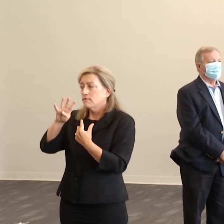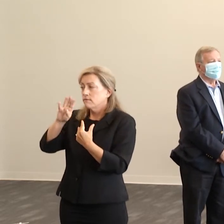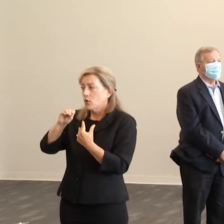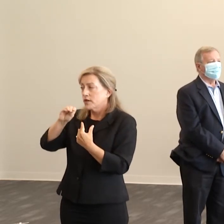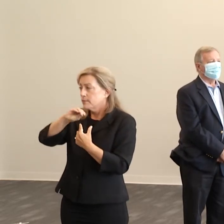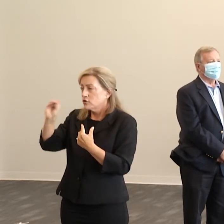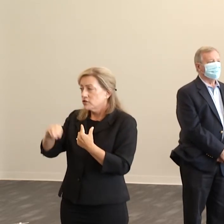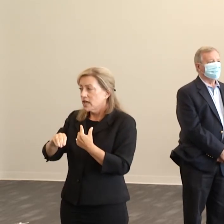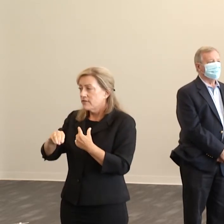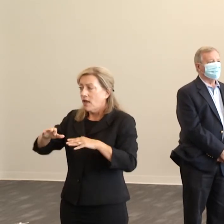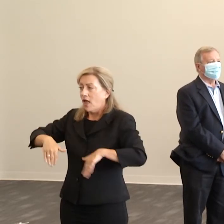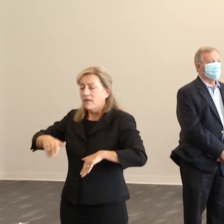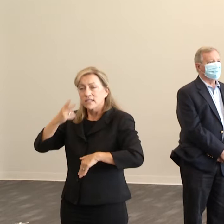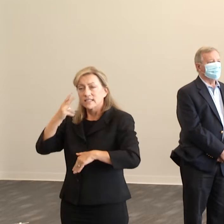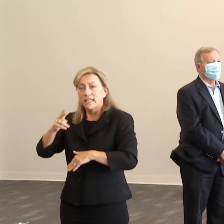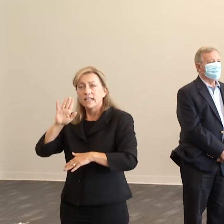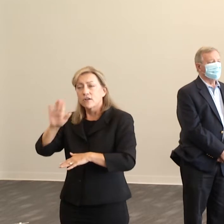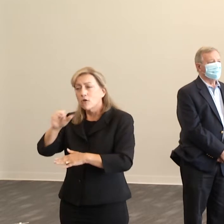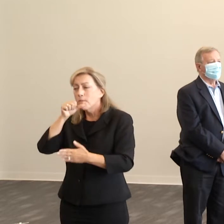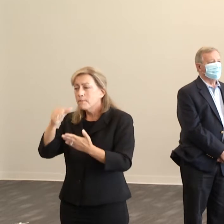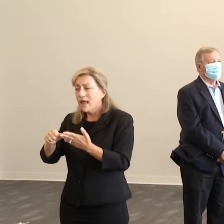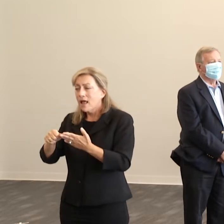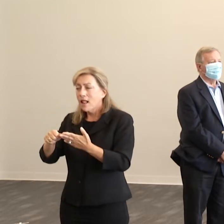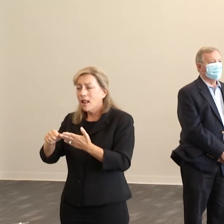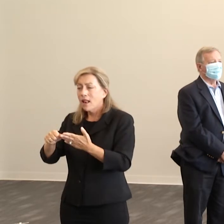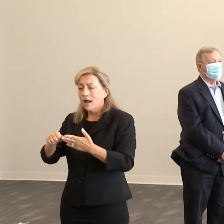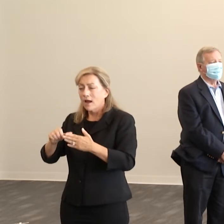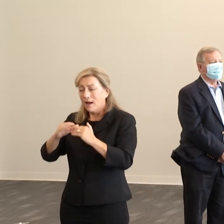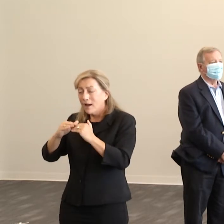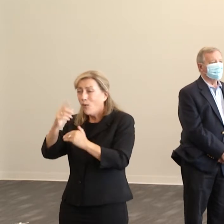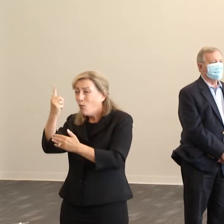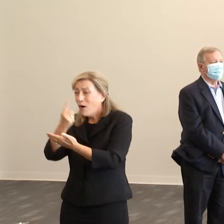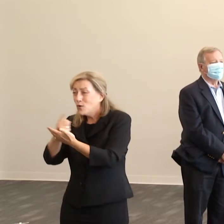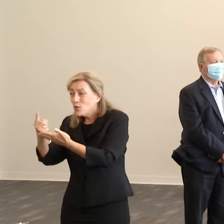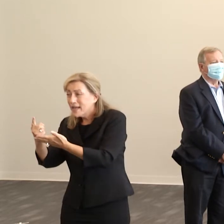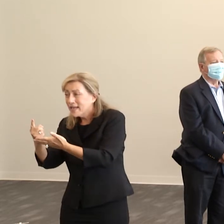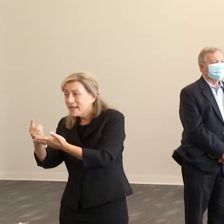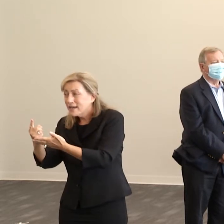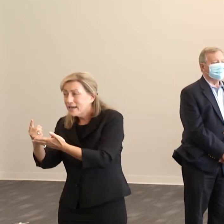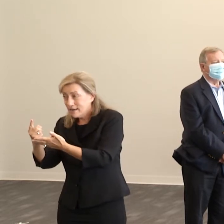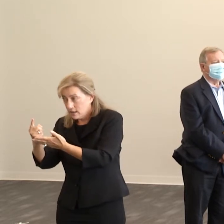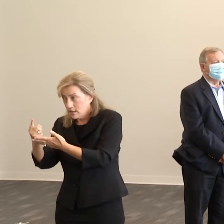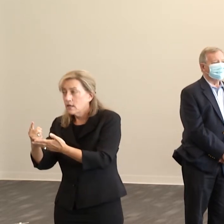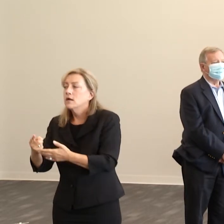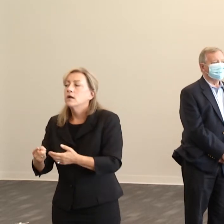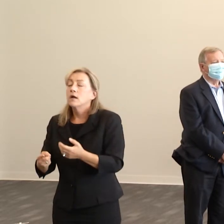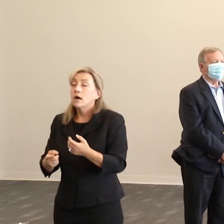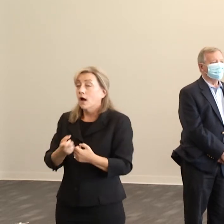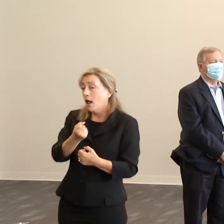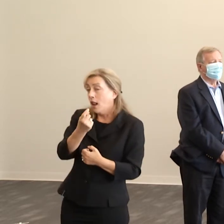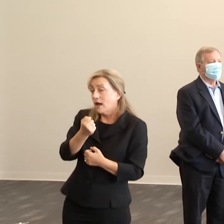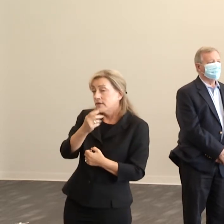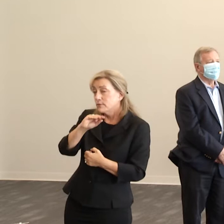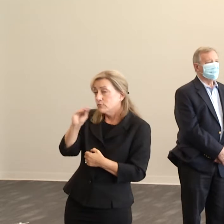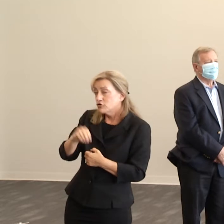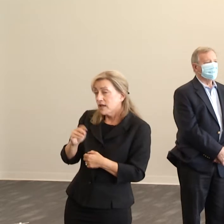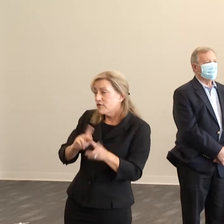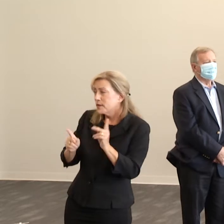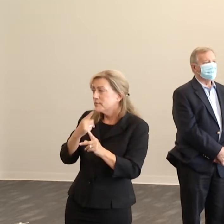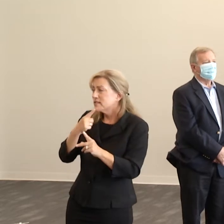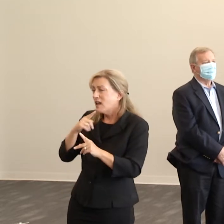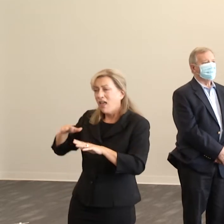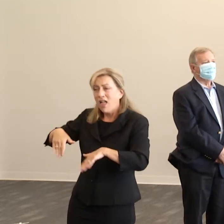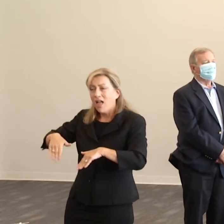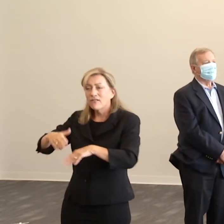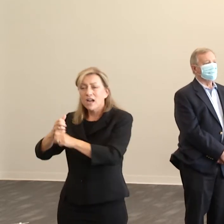mail for at least 1 week. 11% stated that they had not received mail for